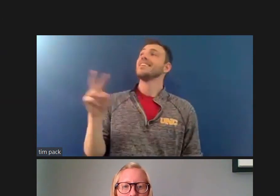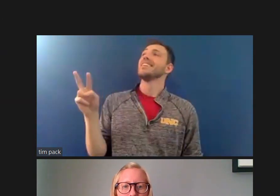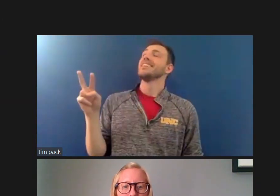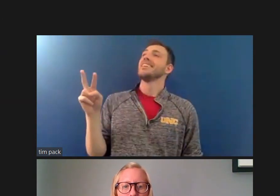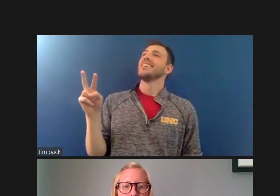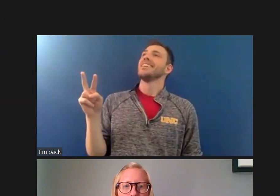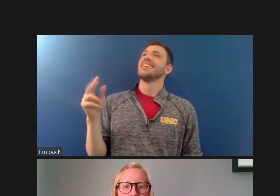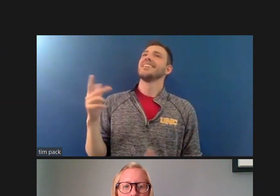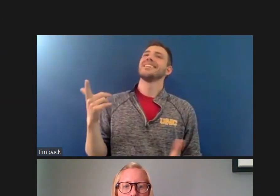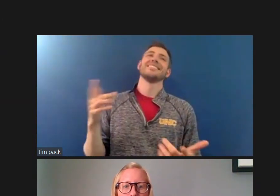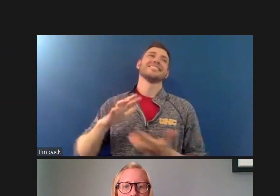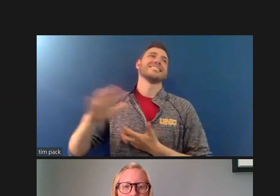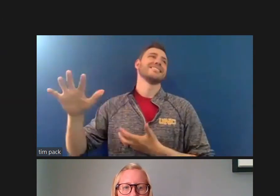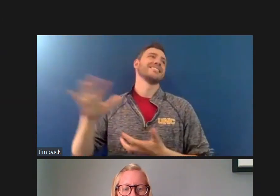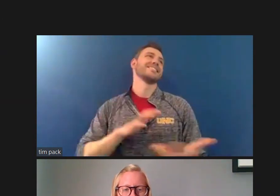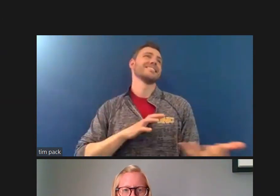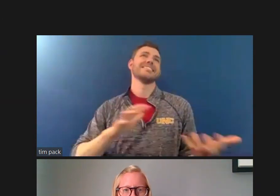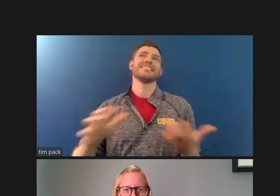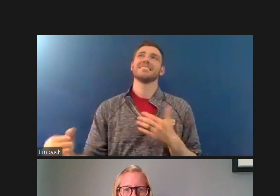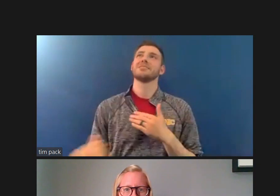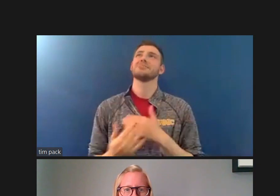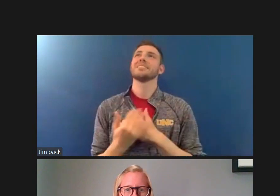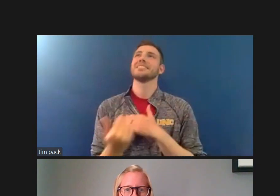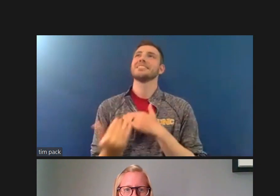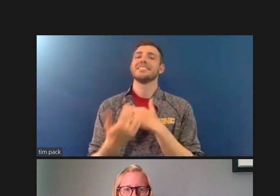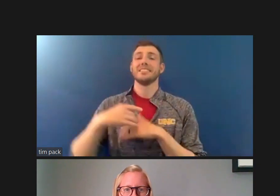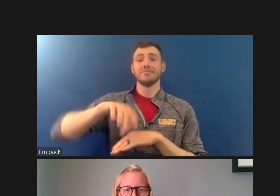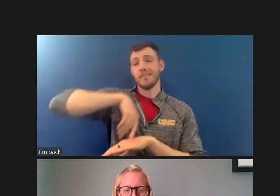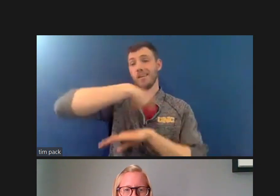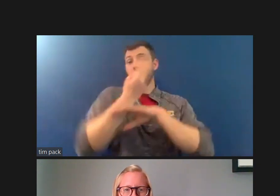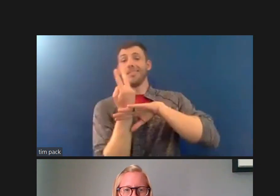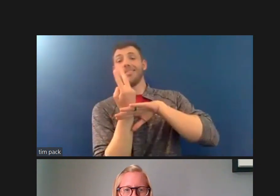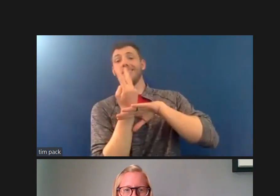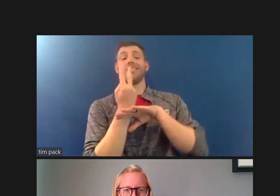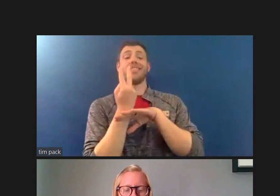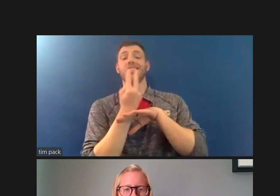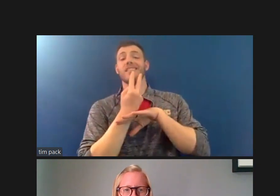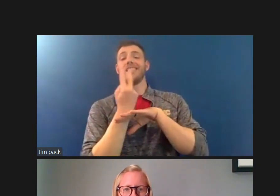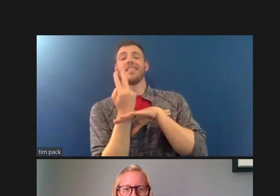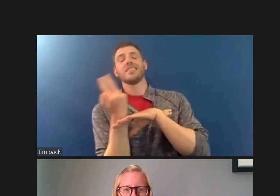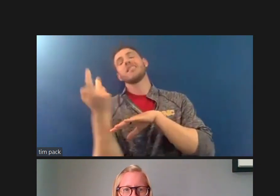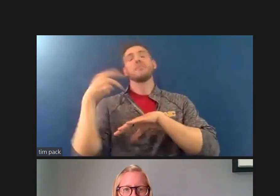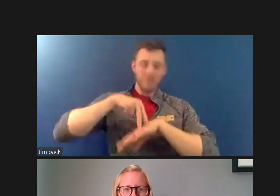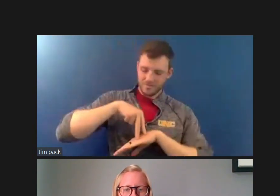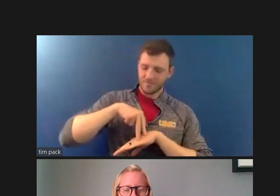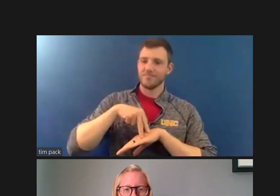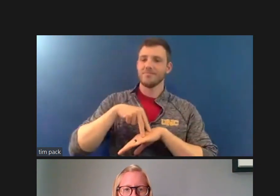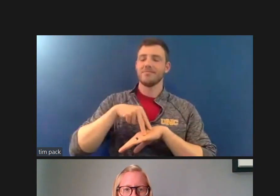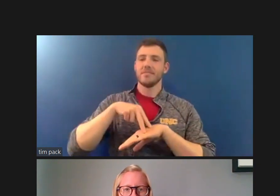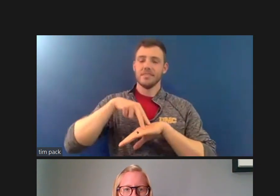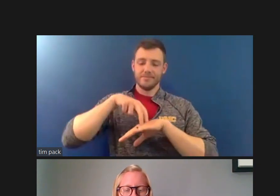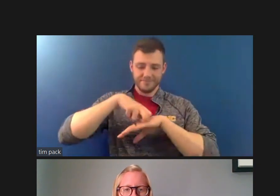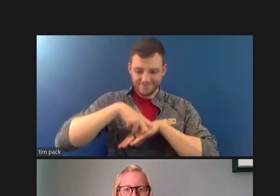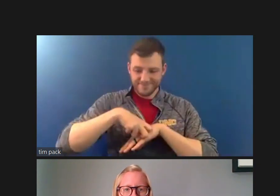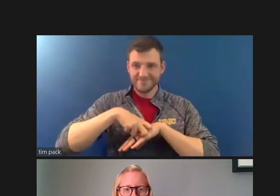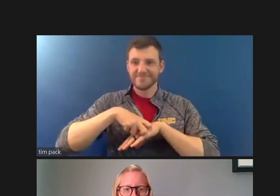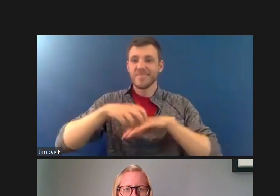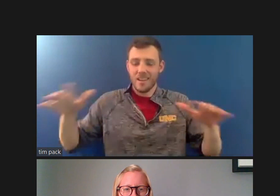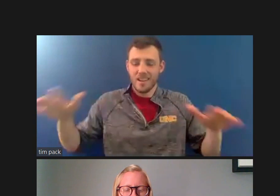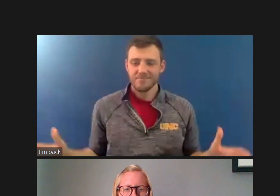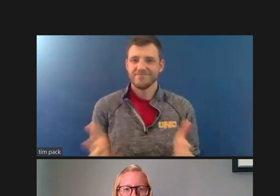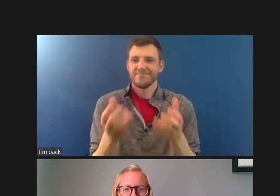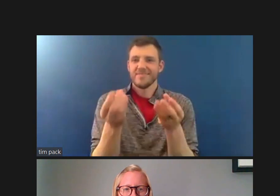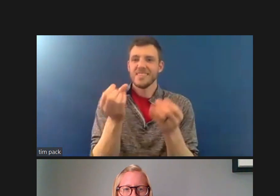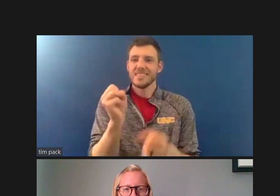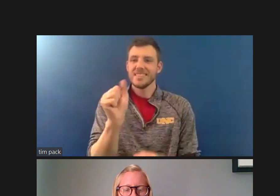head. He turned neatly onto his feet, jumped down to the beach, knelt, and swept a double armful of sand into a pile